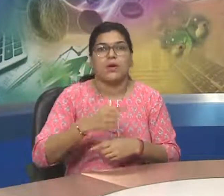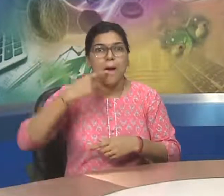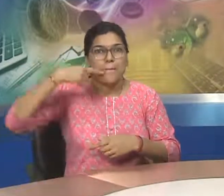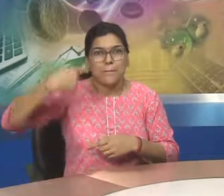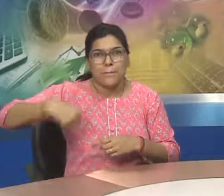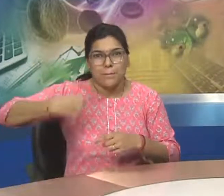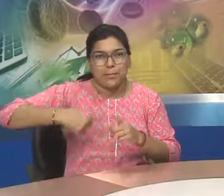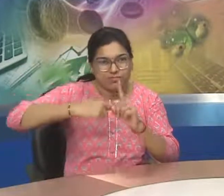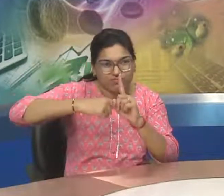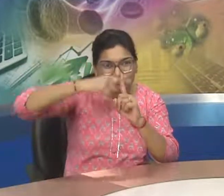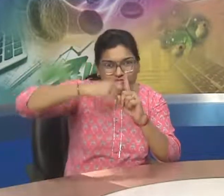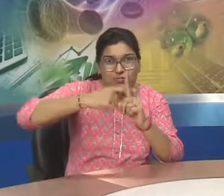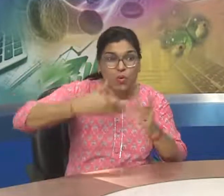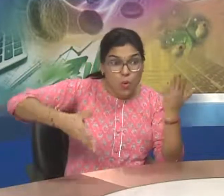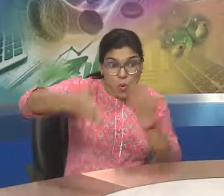moon, temperature,